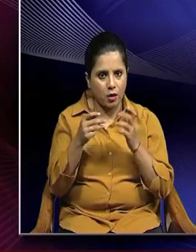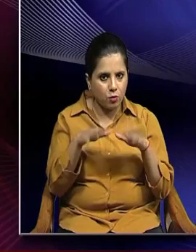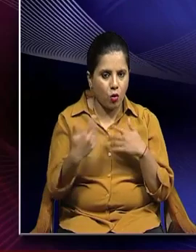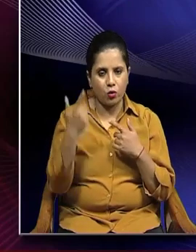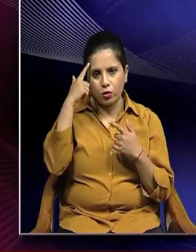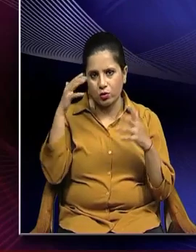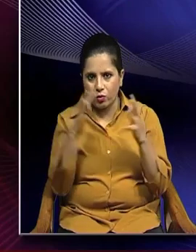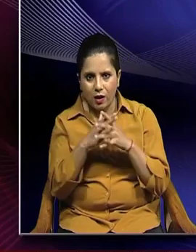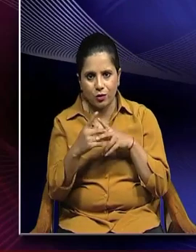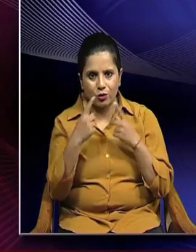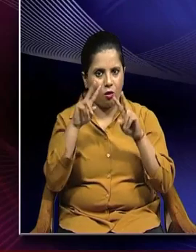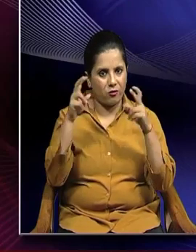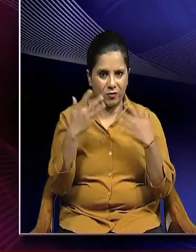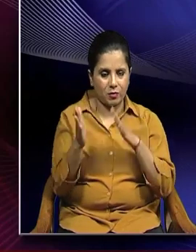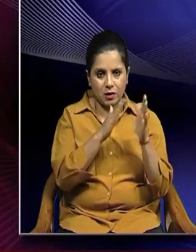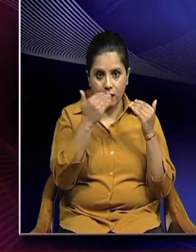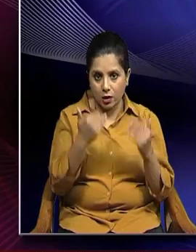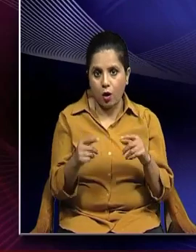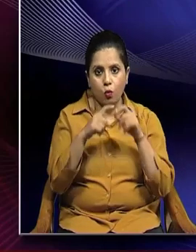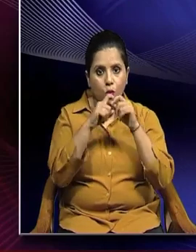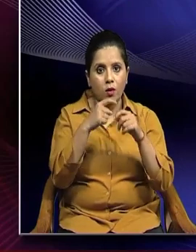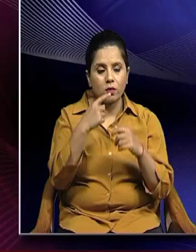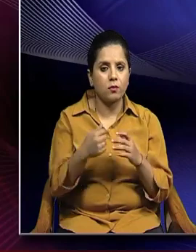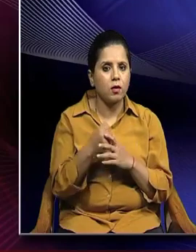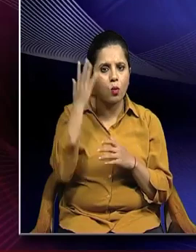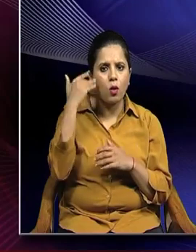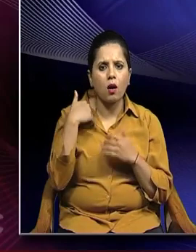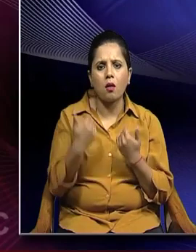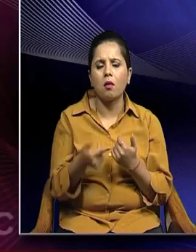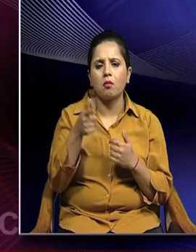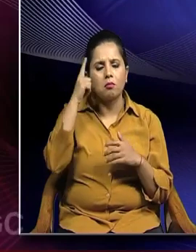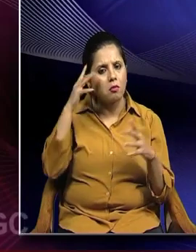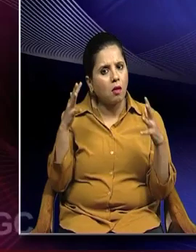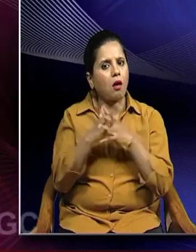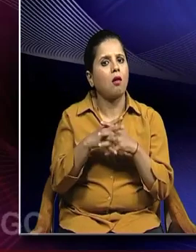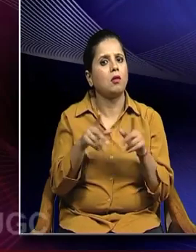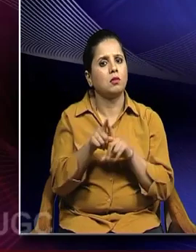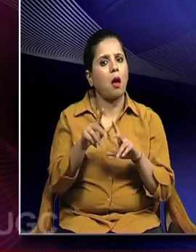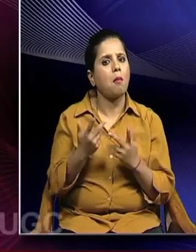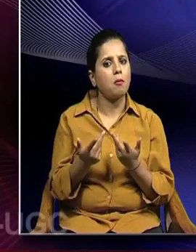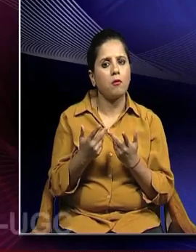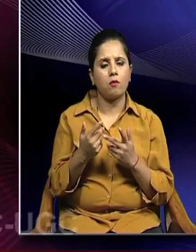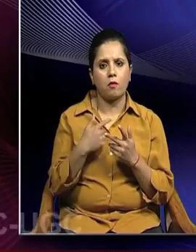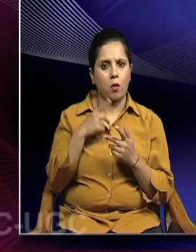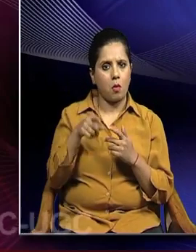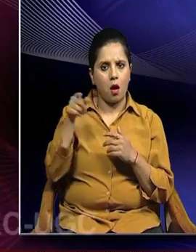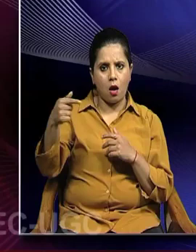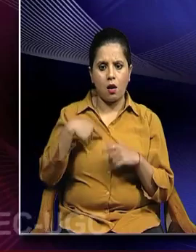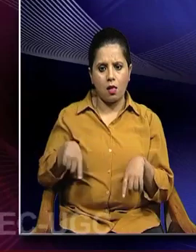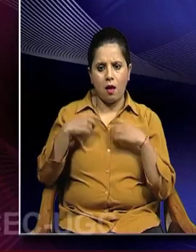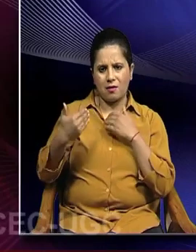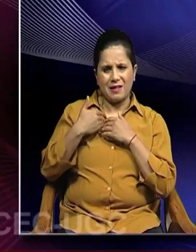stress management. But the question comes, why are we letting stress make an entry into our